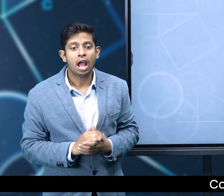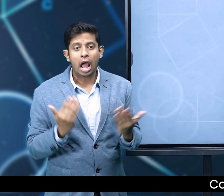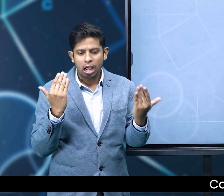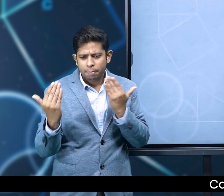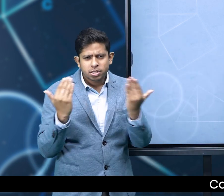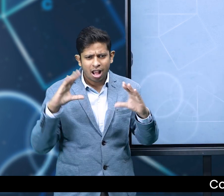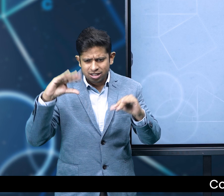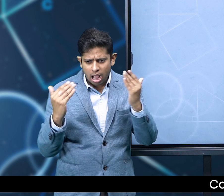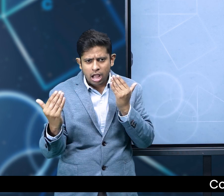compare,